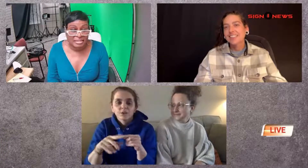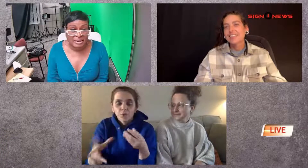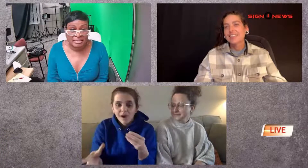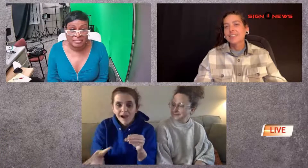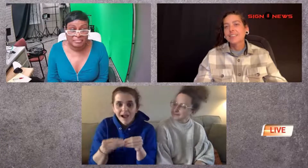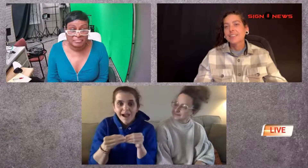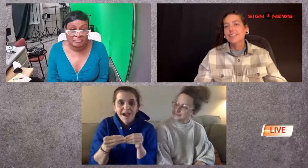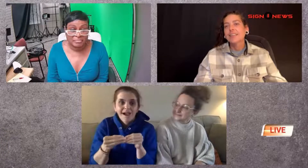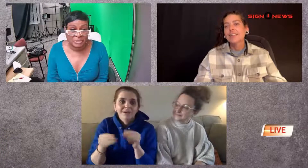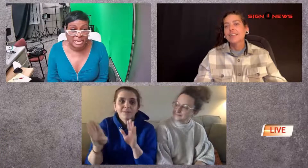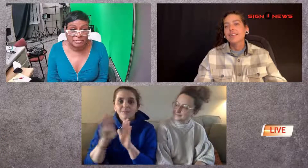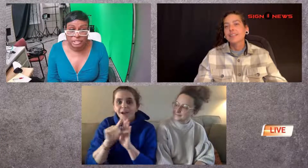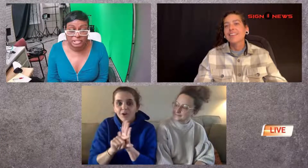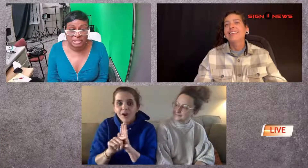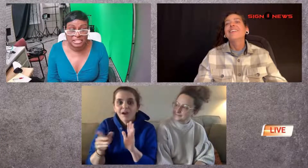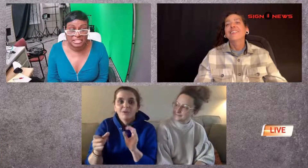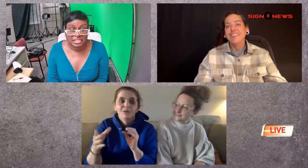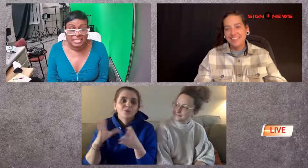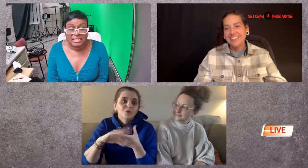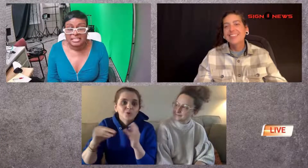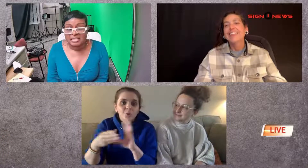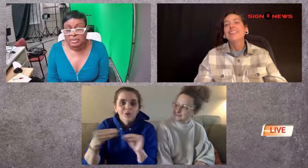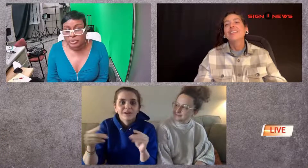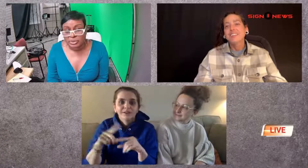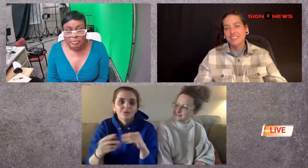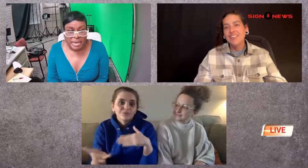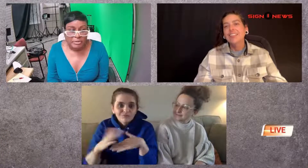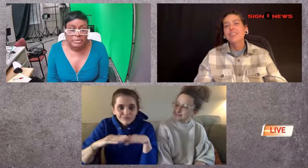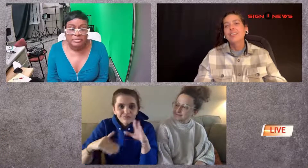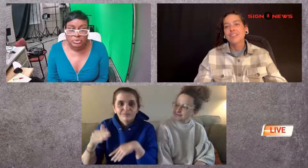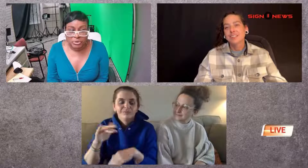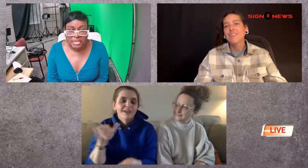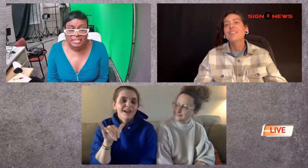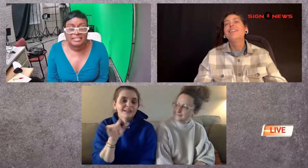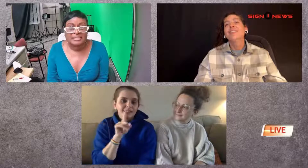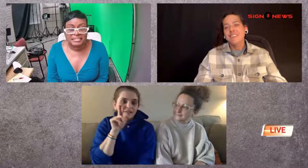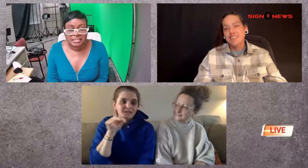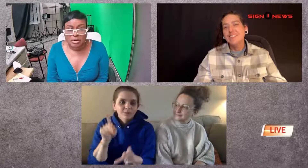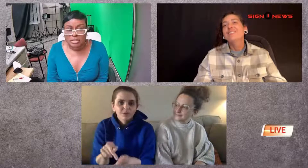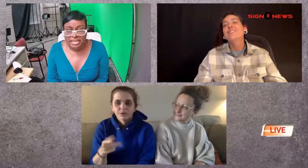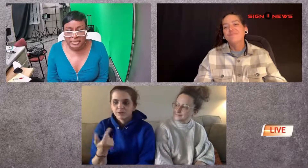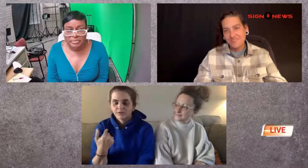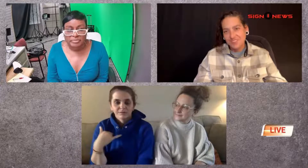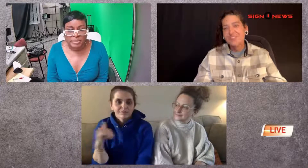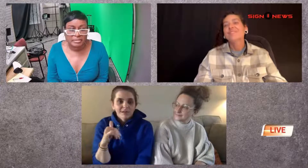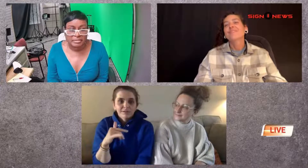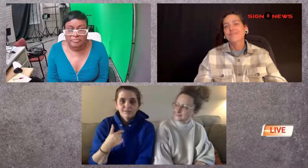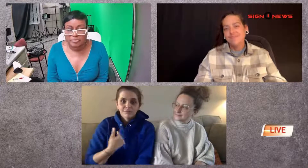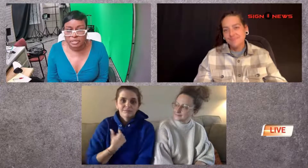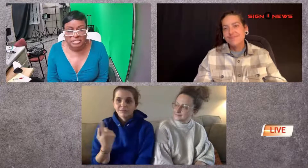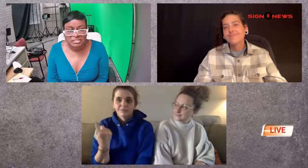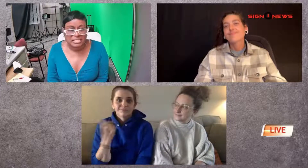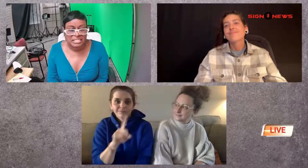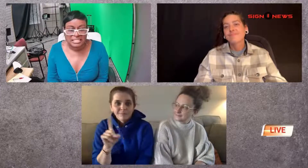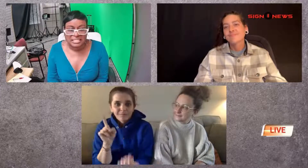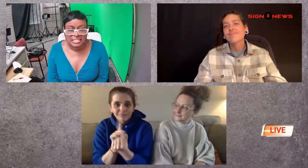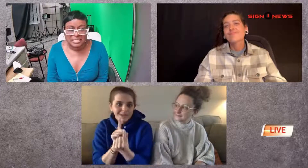Alison, and her life changes. We learn her background story, all the layers of being a deaf